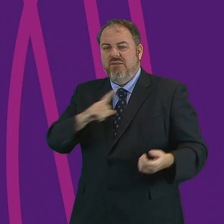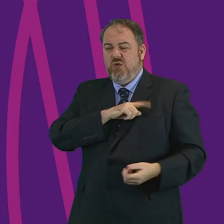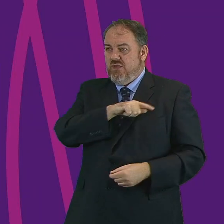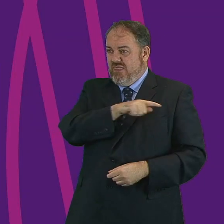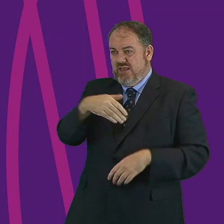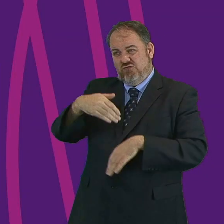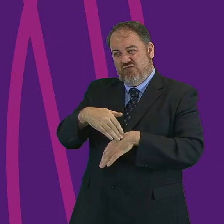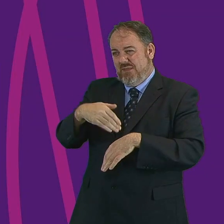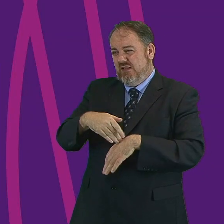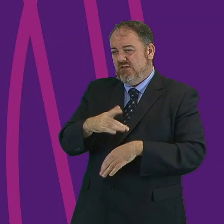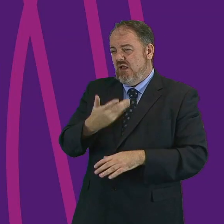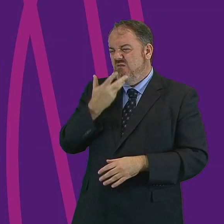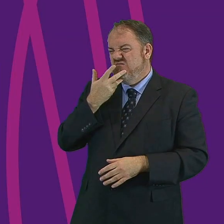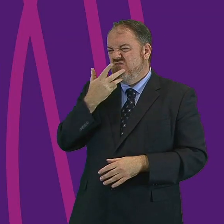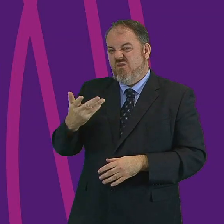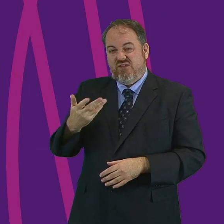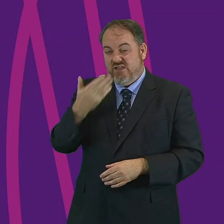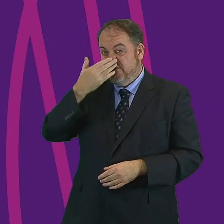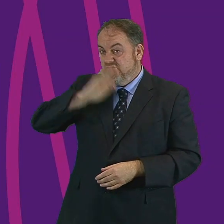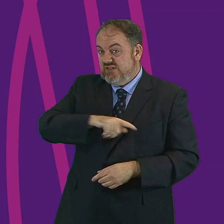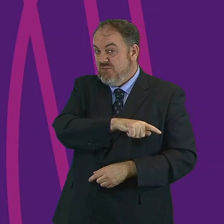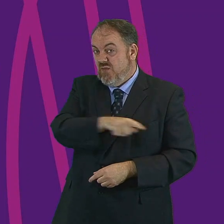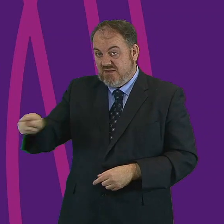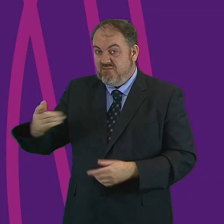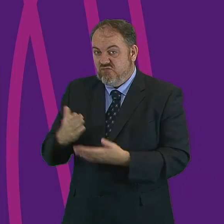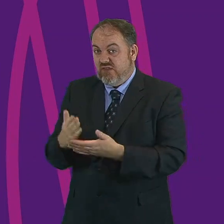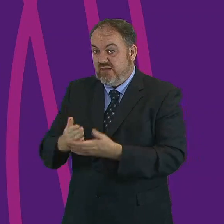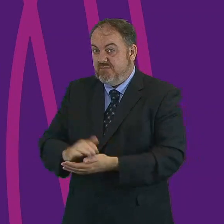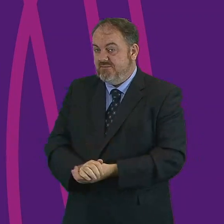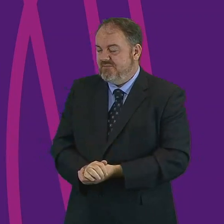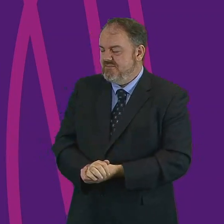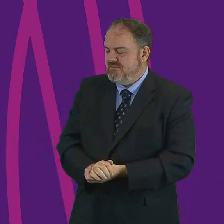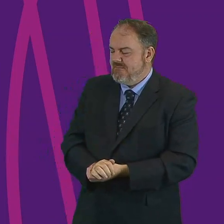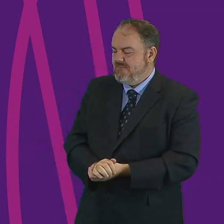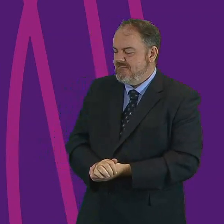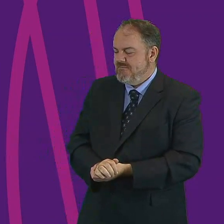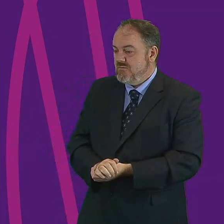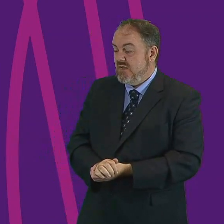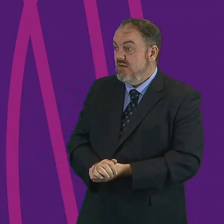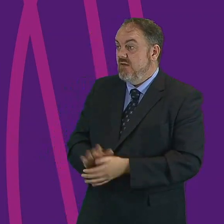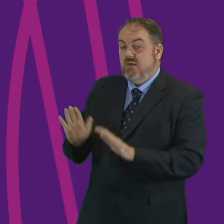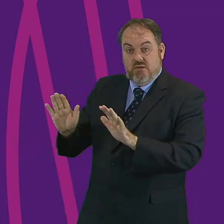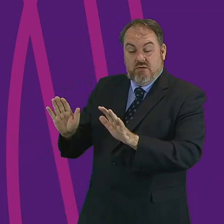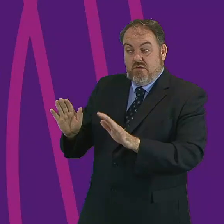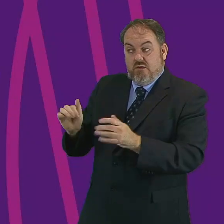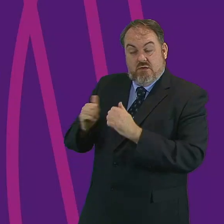thing, which I'm sure businesses will welcome. Bruce Crawford, to be followed by Rachel Hamilton.